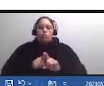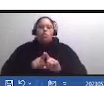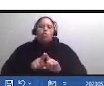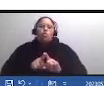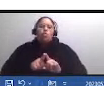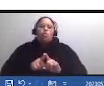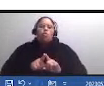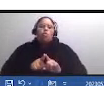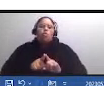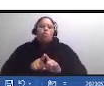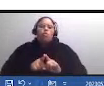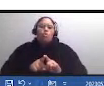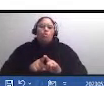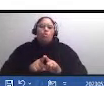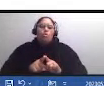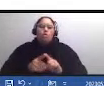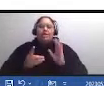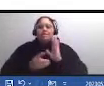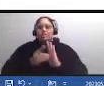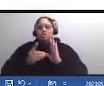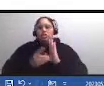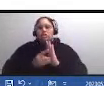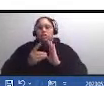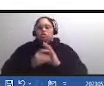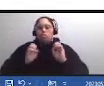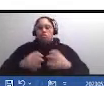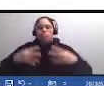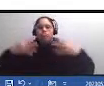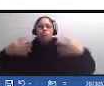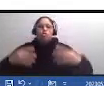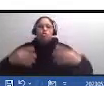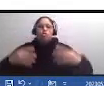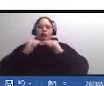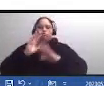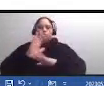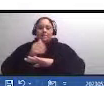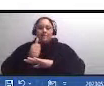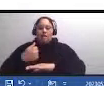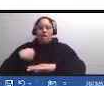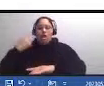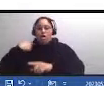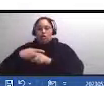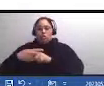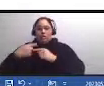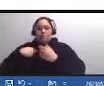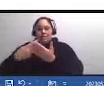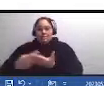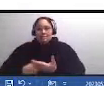the live demonstration of the digitalization of house sitting, Chair. As I discussed it with you last week, Chair,